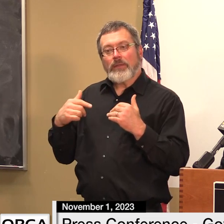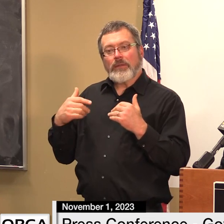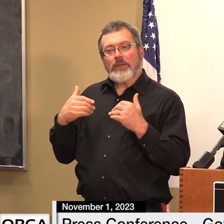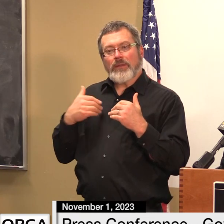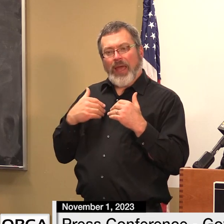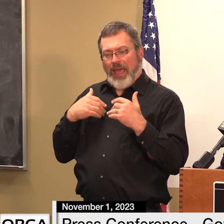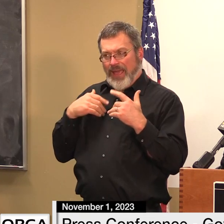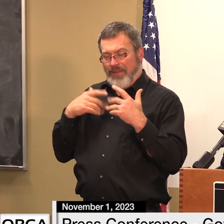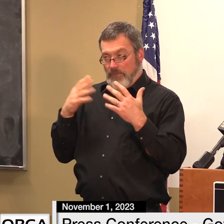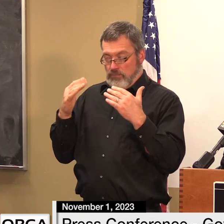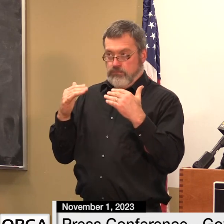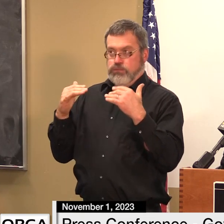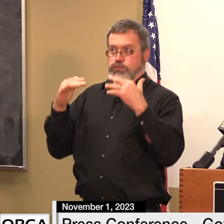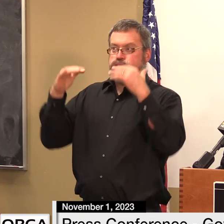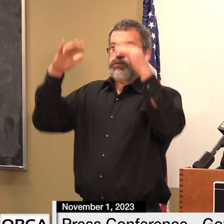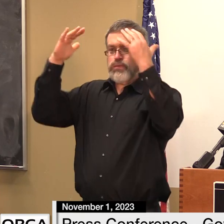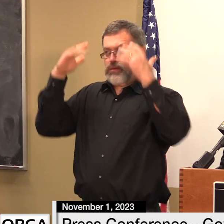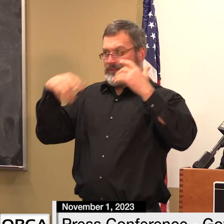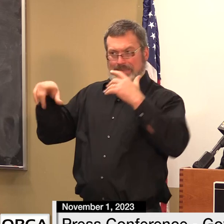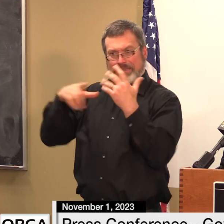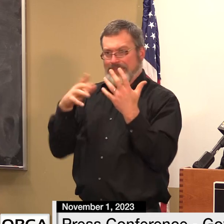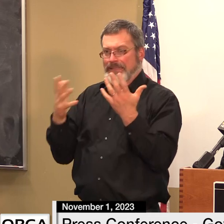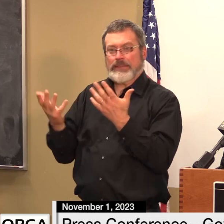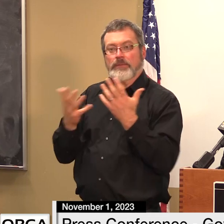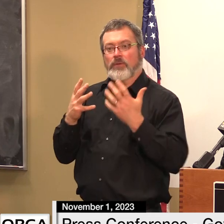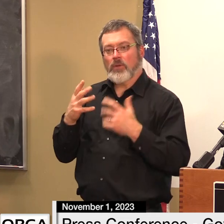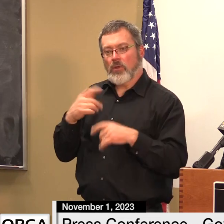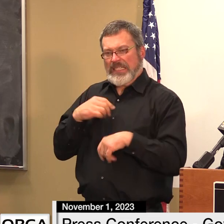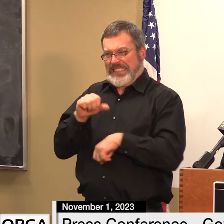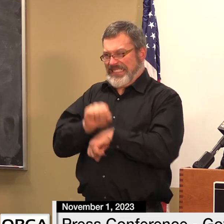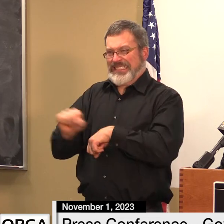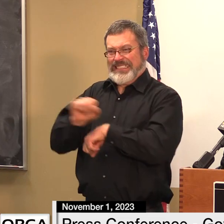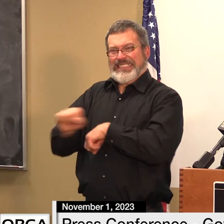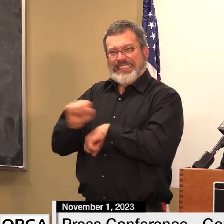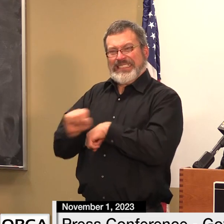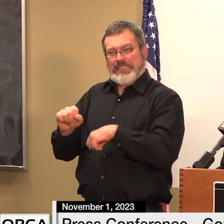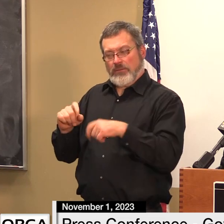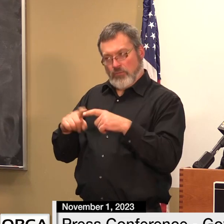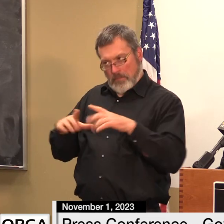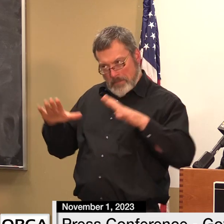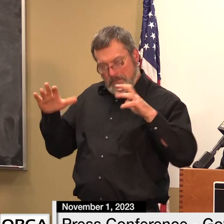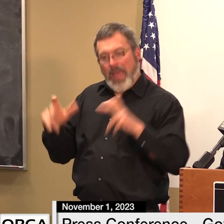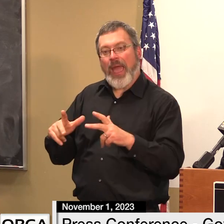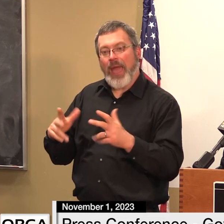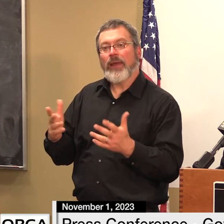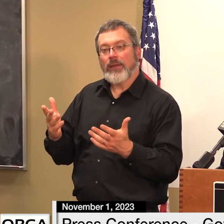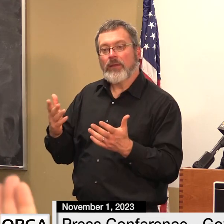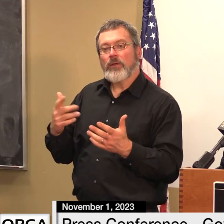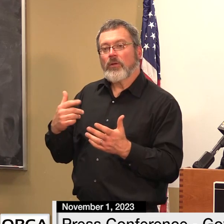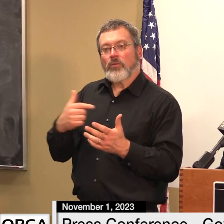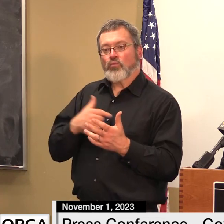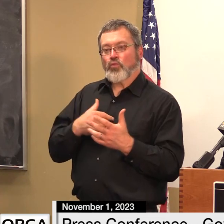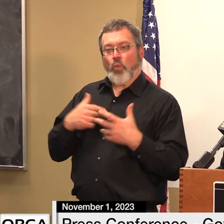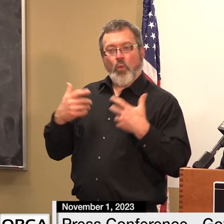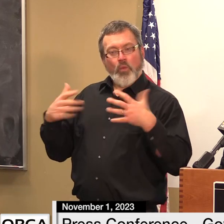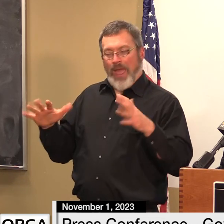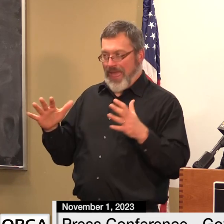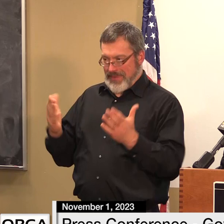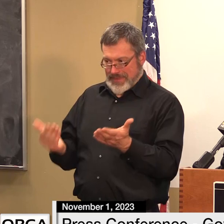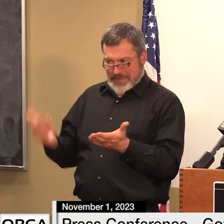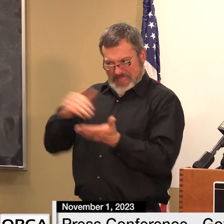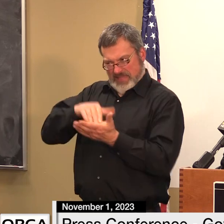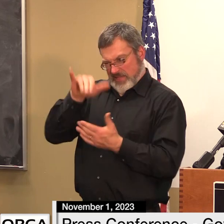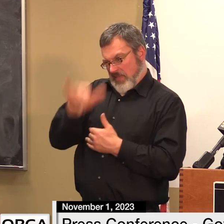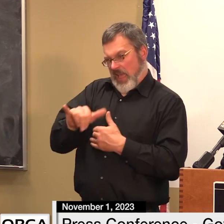Right now, we're working hard to restore that, but it's very important that we not repeat the mistakes we made in Woodside.